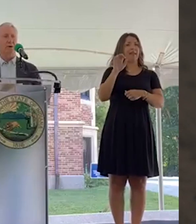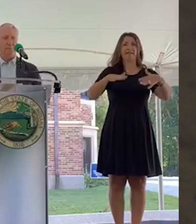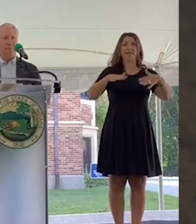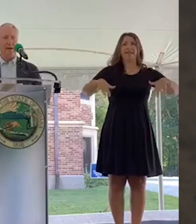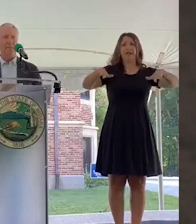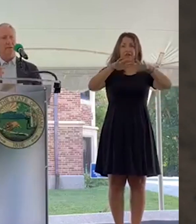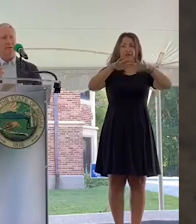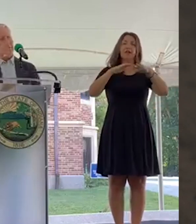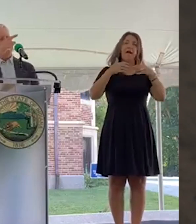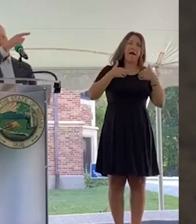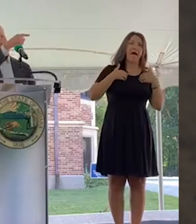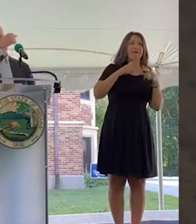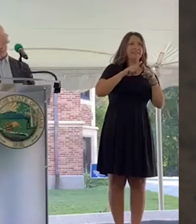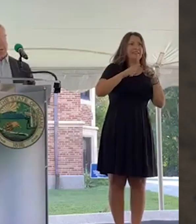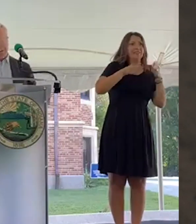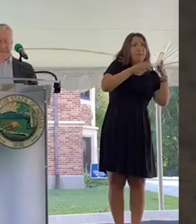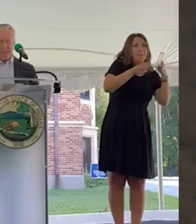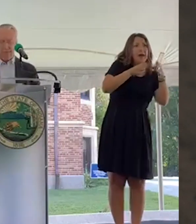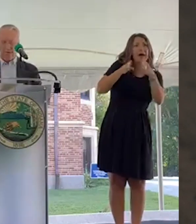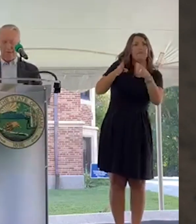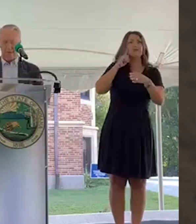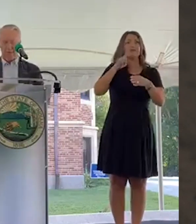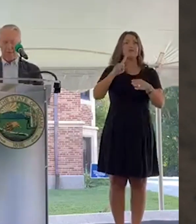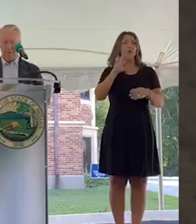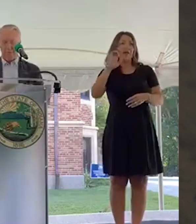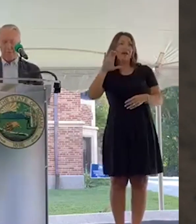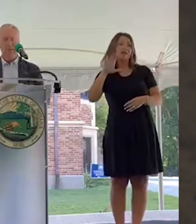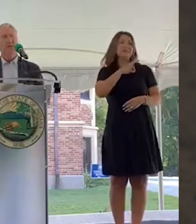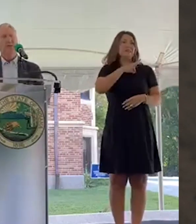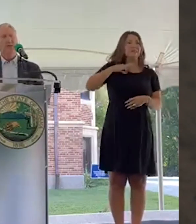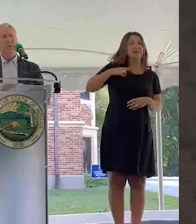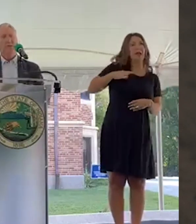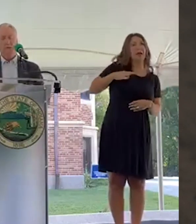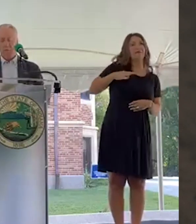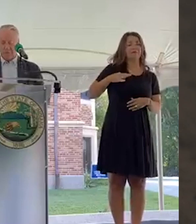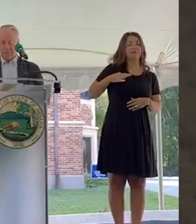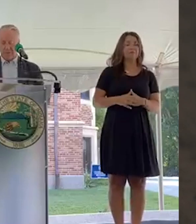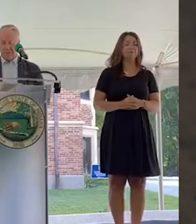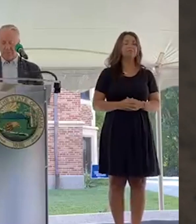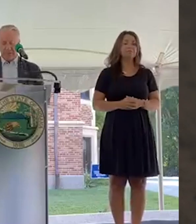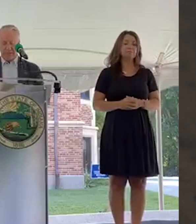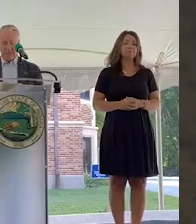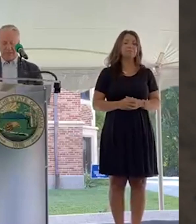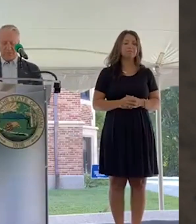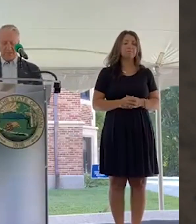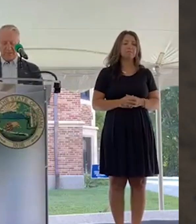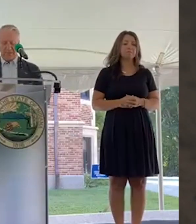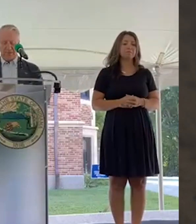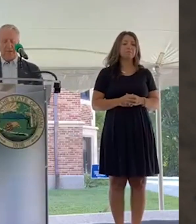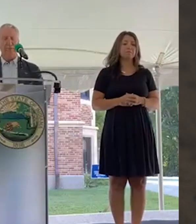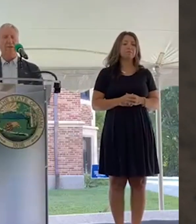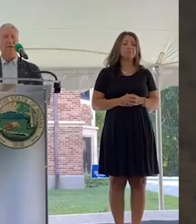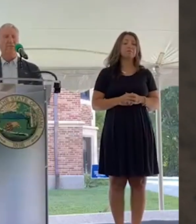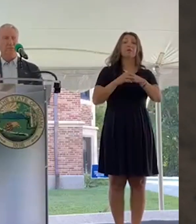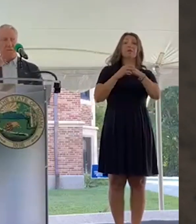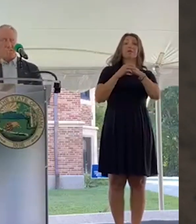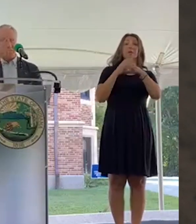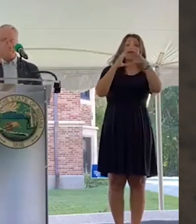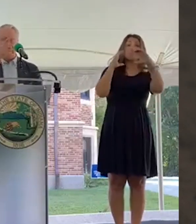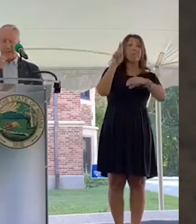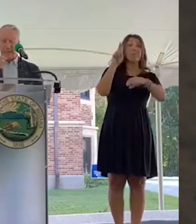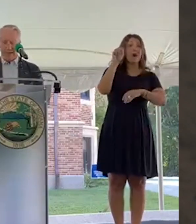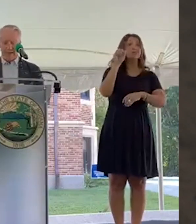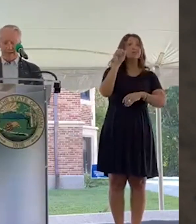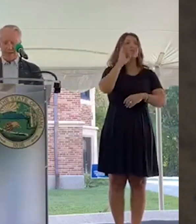faculty walking path that'll find its way up the bluff as well. The numerous student buses will enter separately through